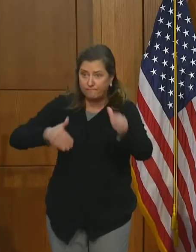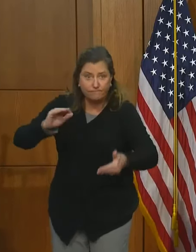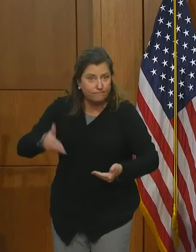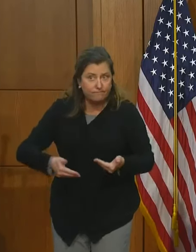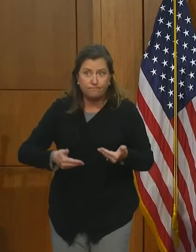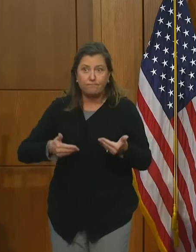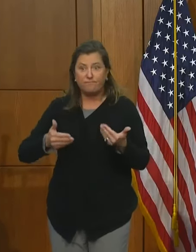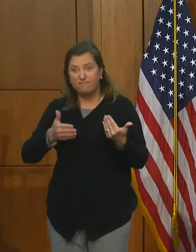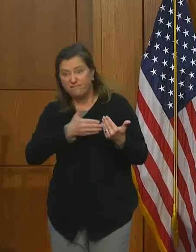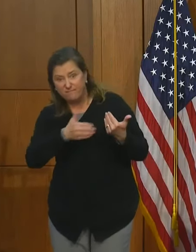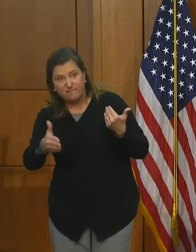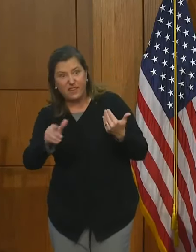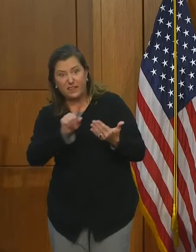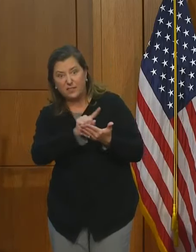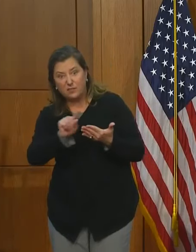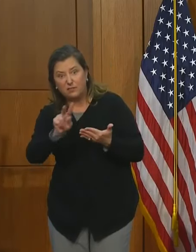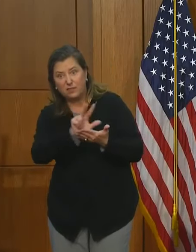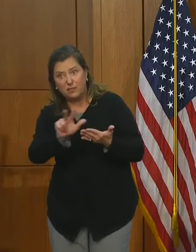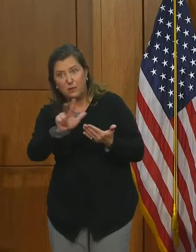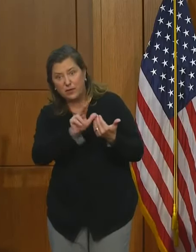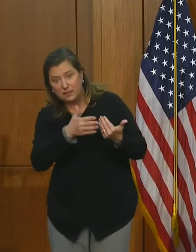ramp up over the next several weeks